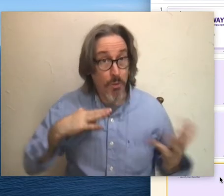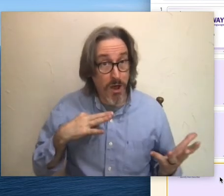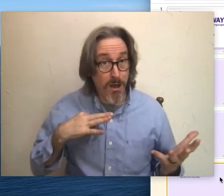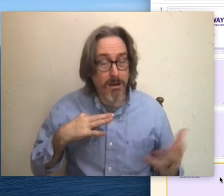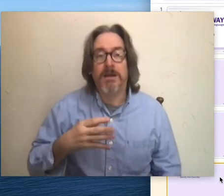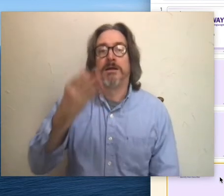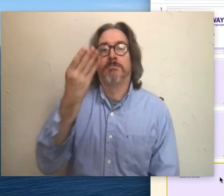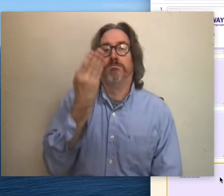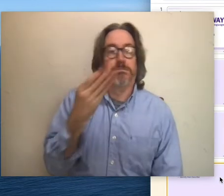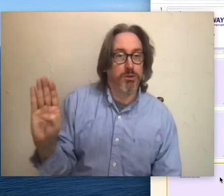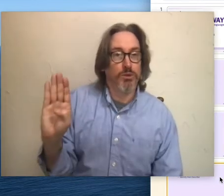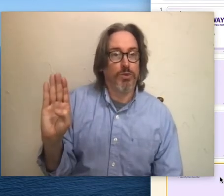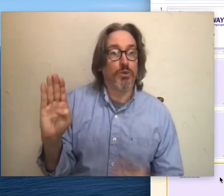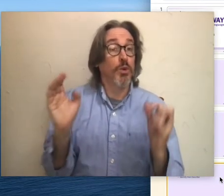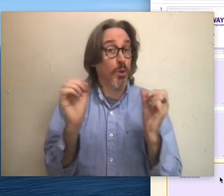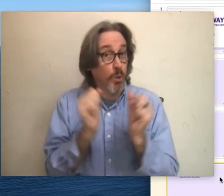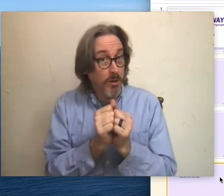but